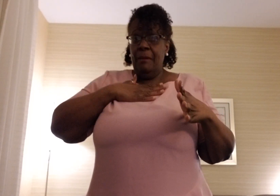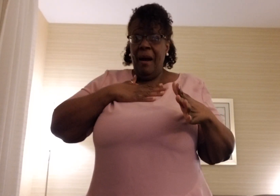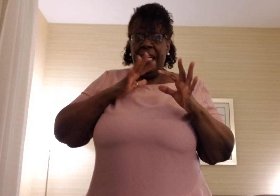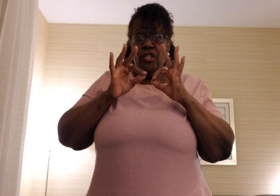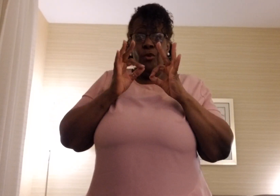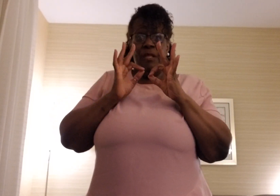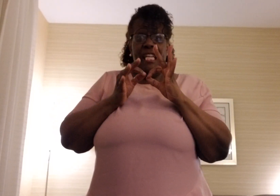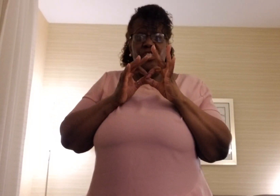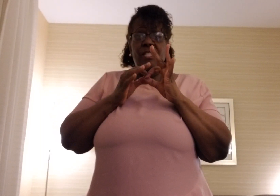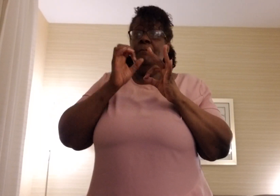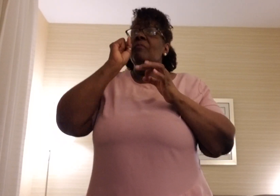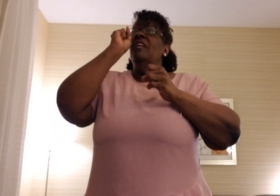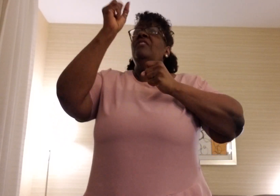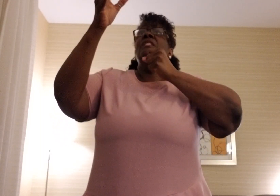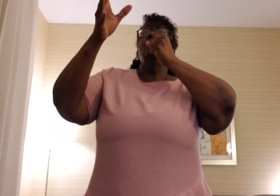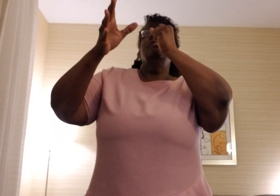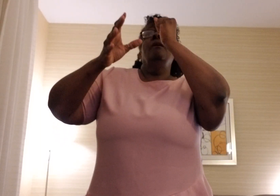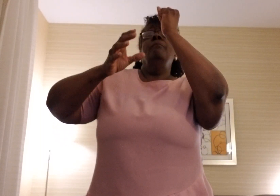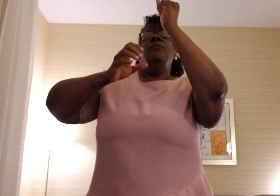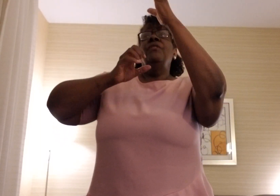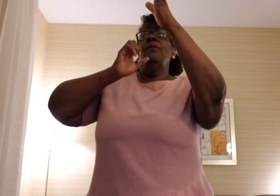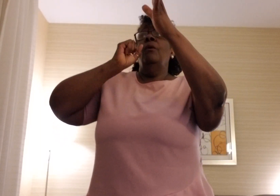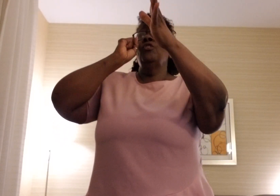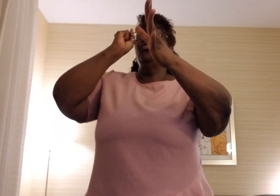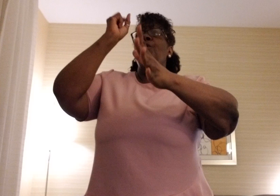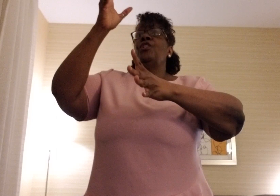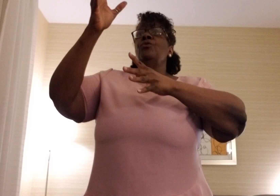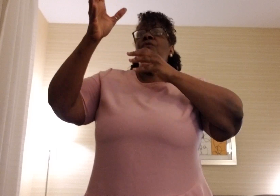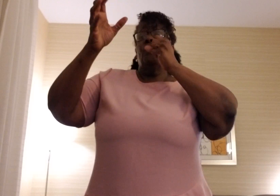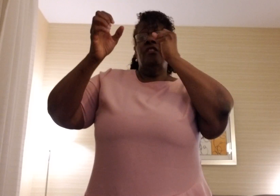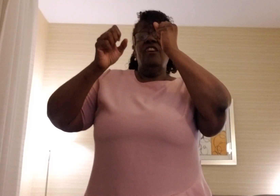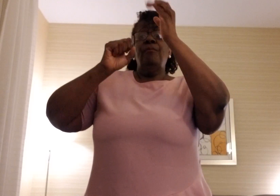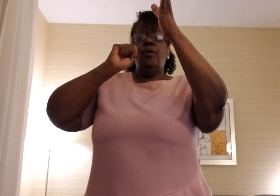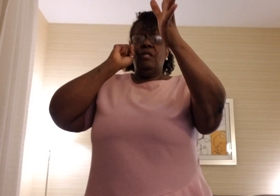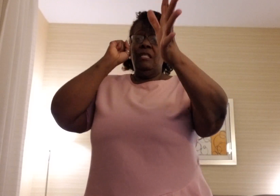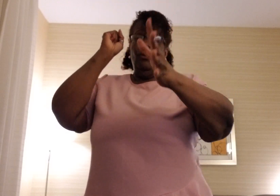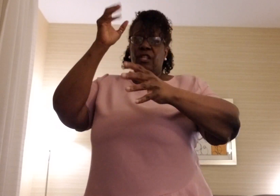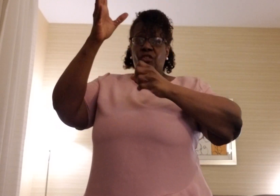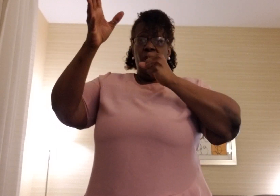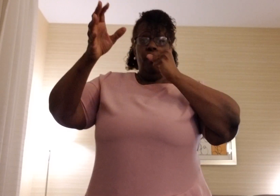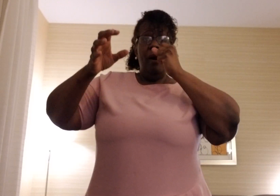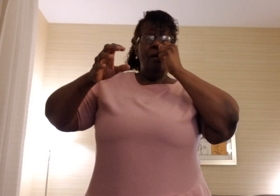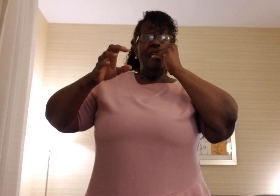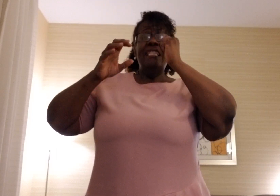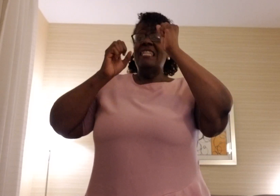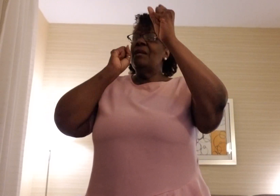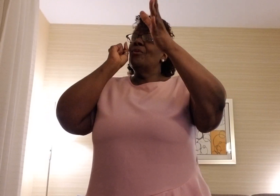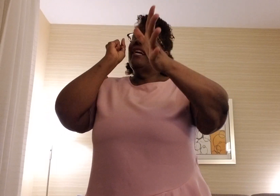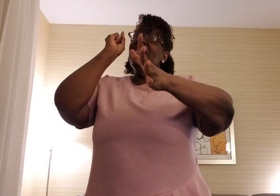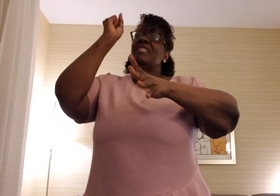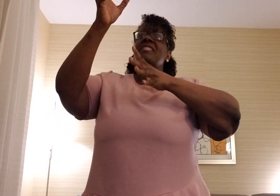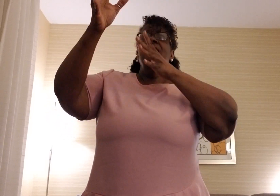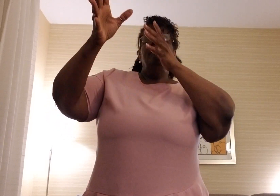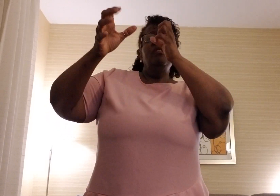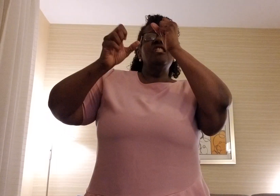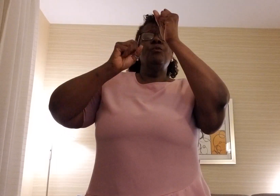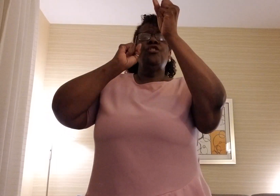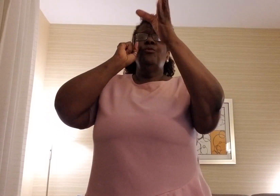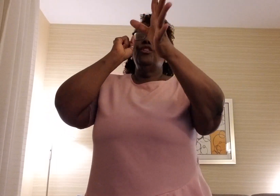my interpretation, this was what you would use for the deaf person when they talk about sing praises. This is what you would